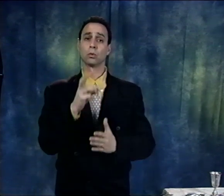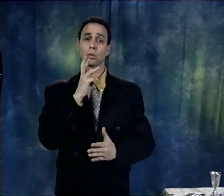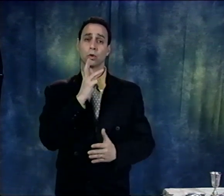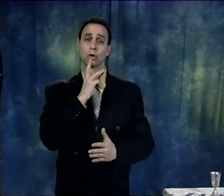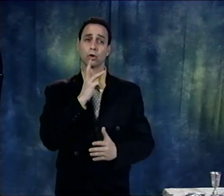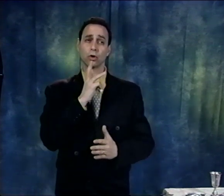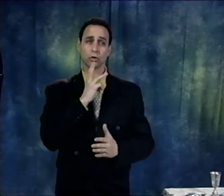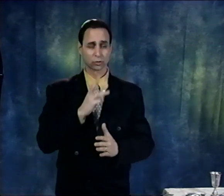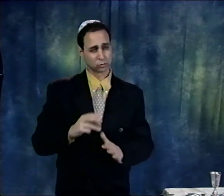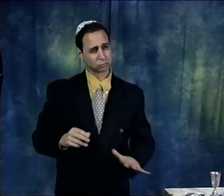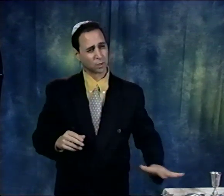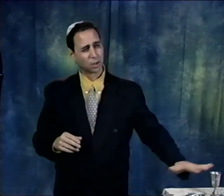All the water